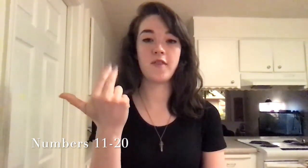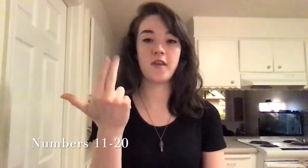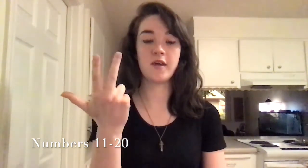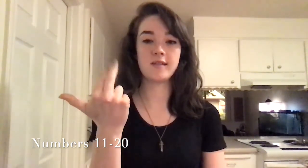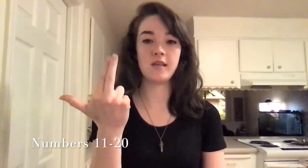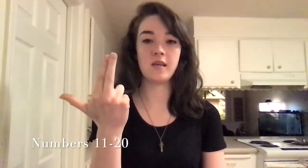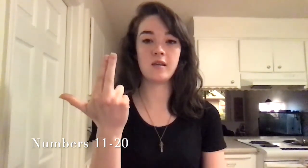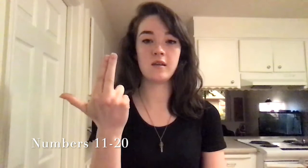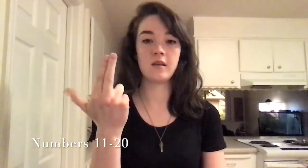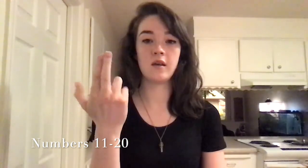13,